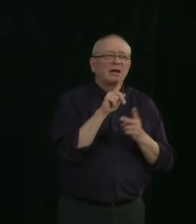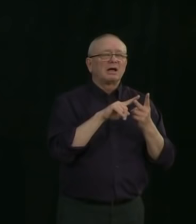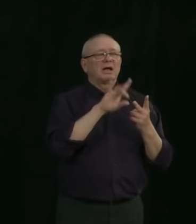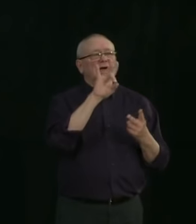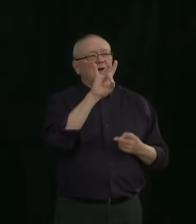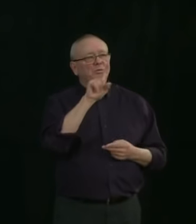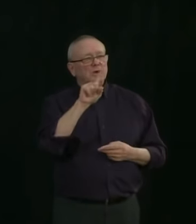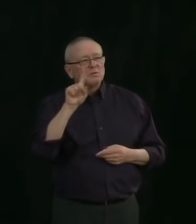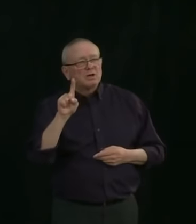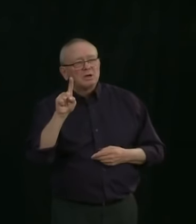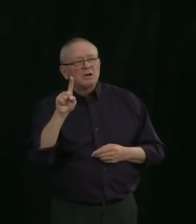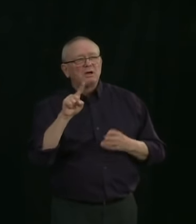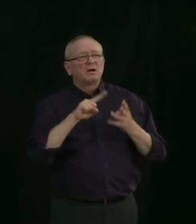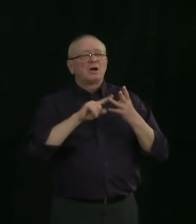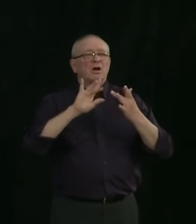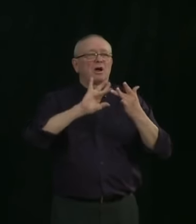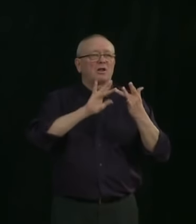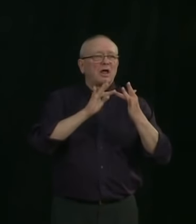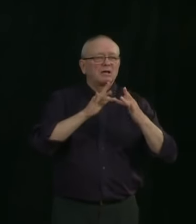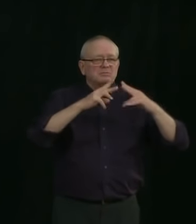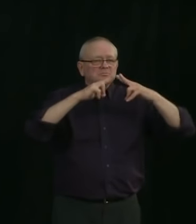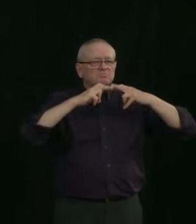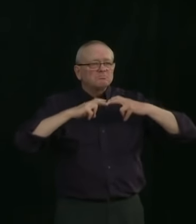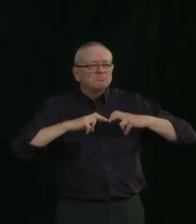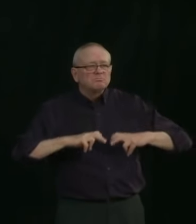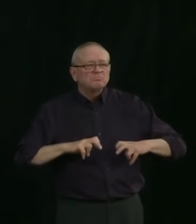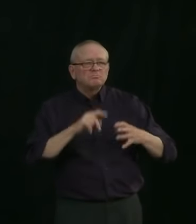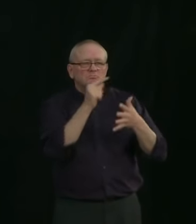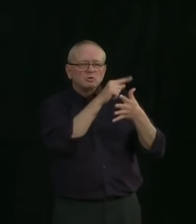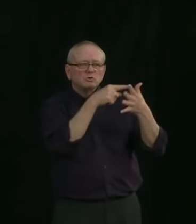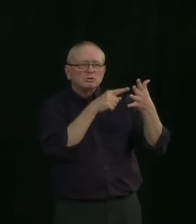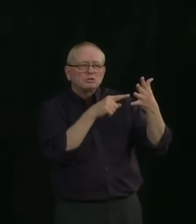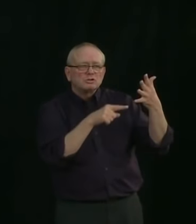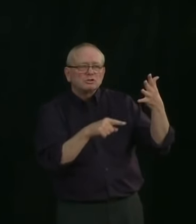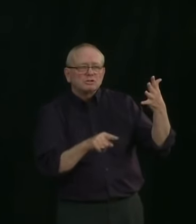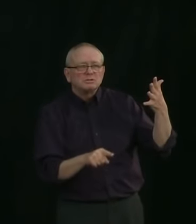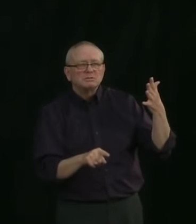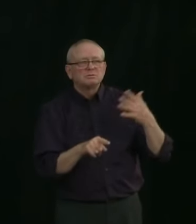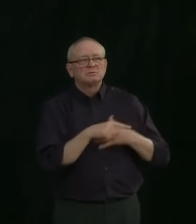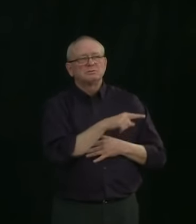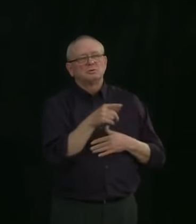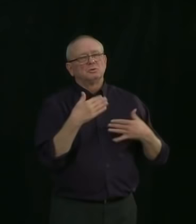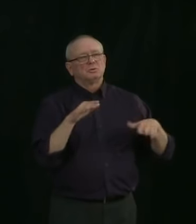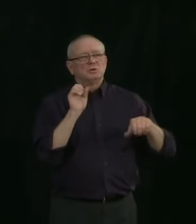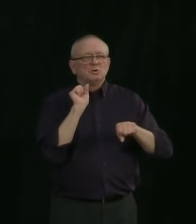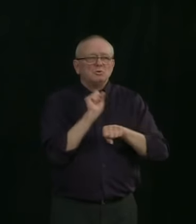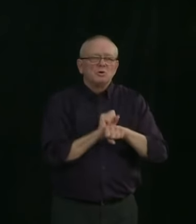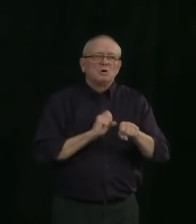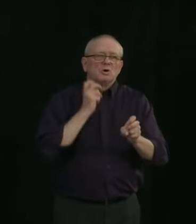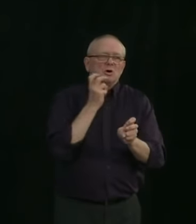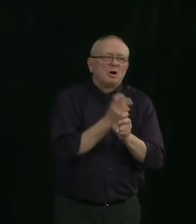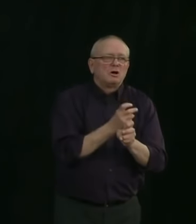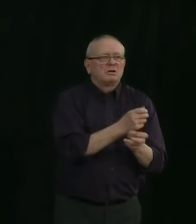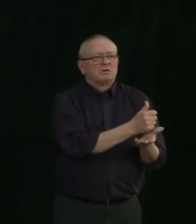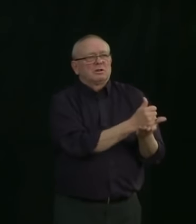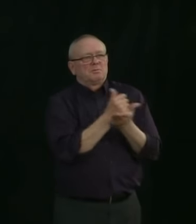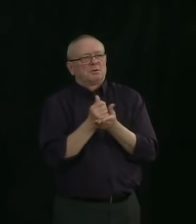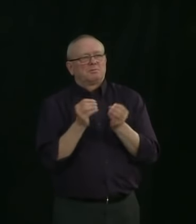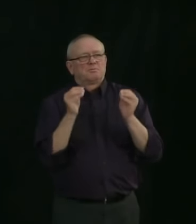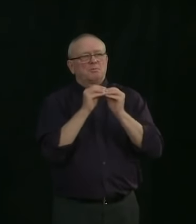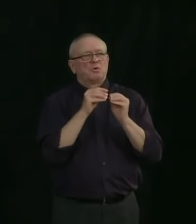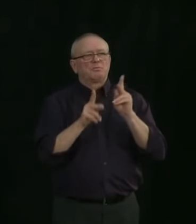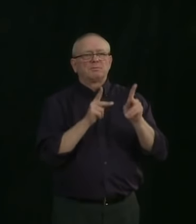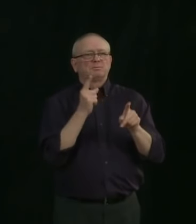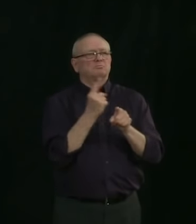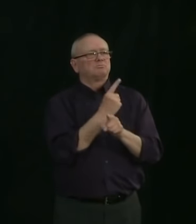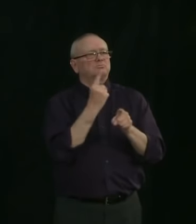because really through their hard work, they were able to expand our ability to have much more efficient intake of those who are eligible